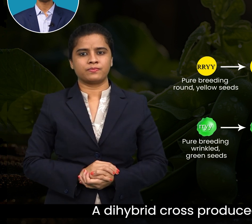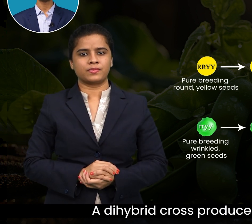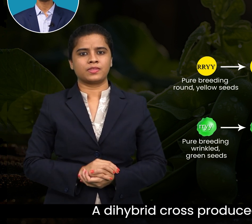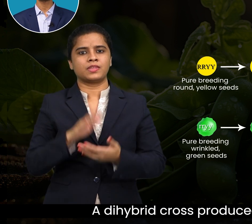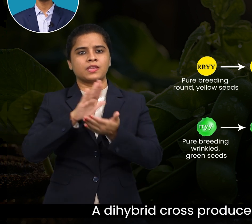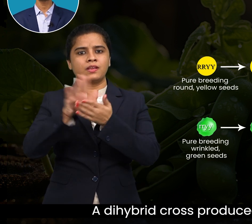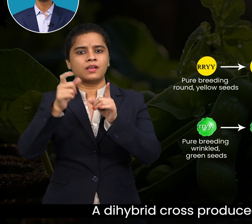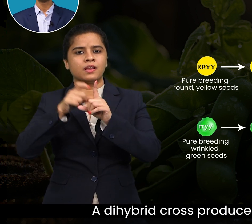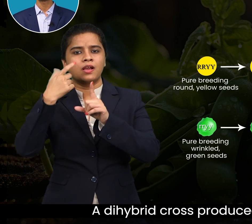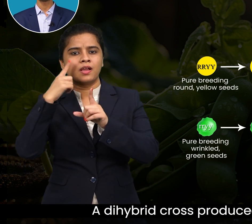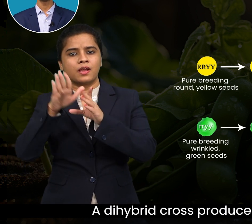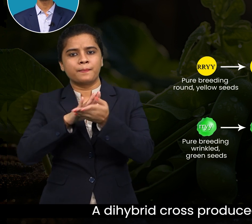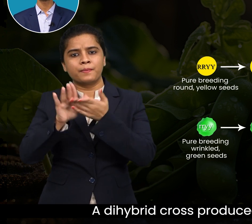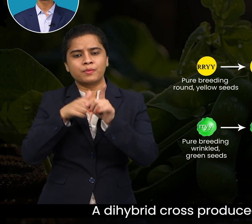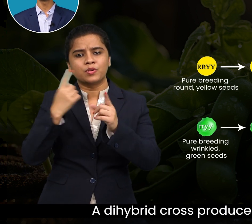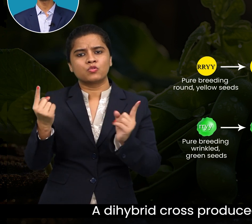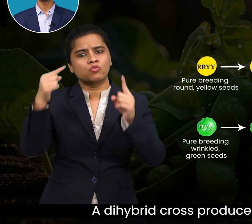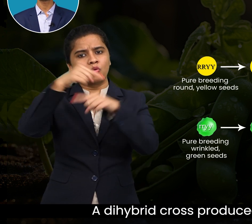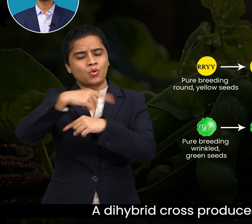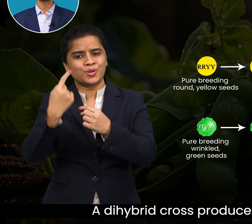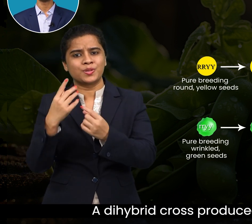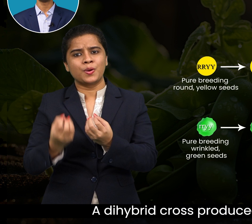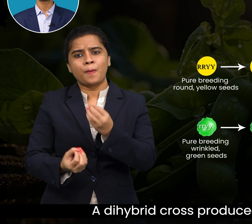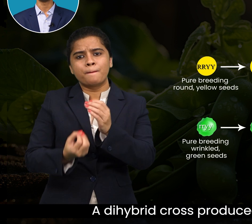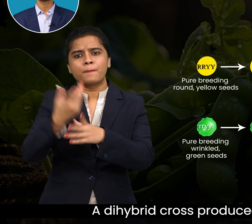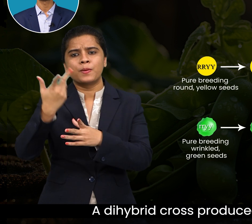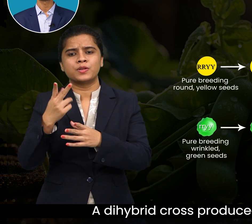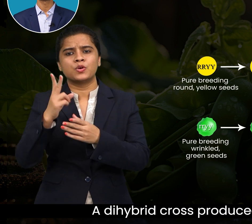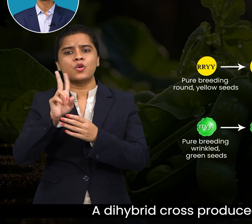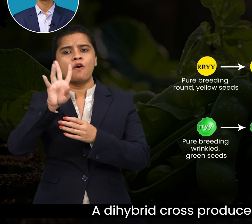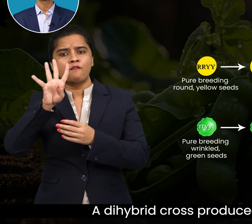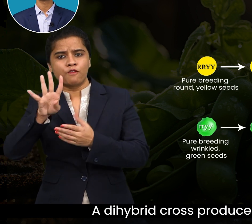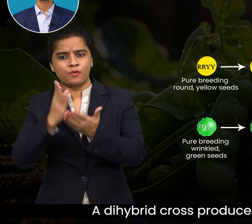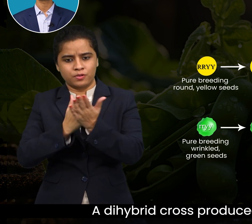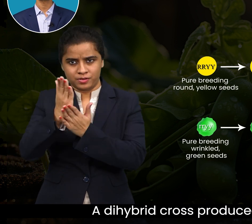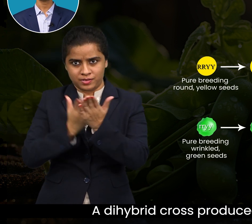A dihybrid cross produced 4 types of F2 offspring.